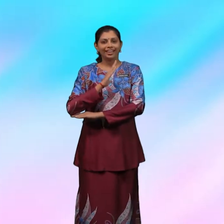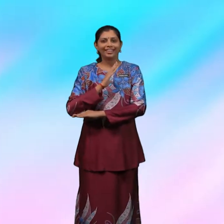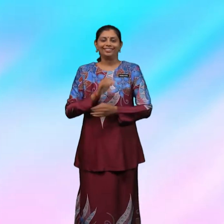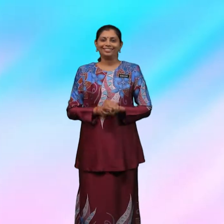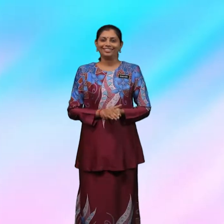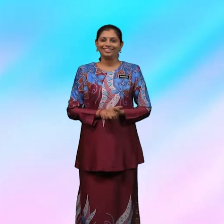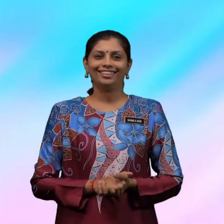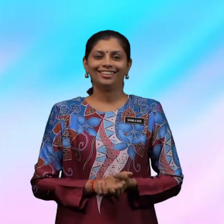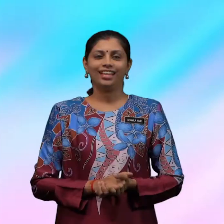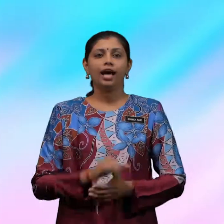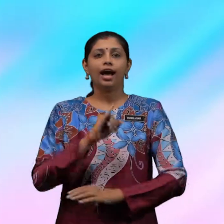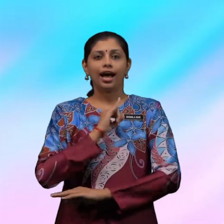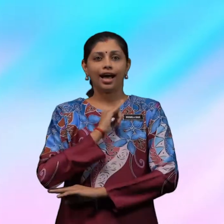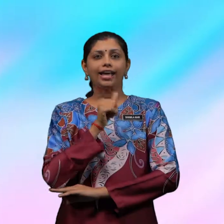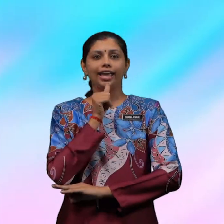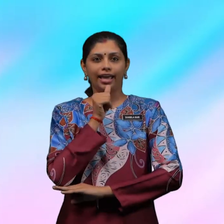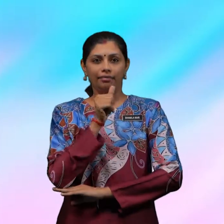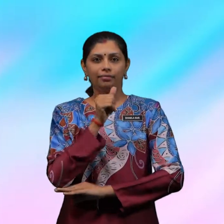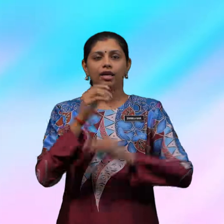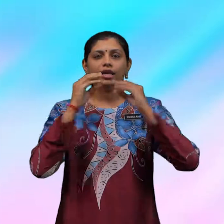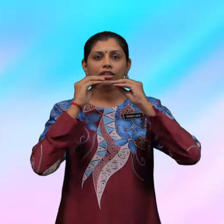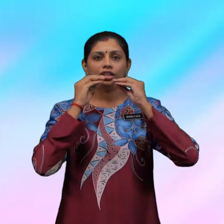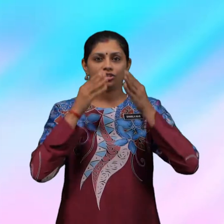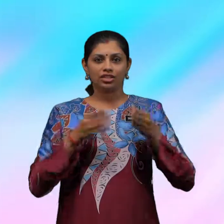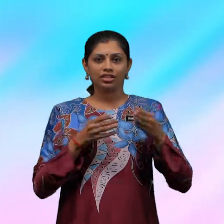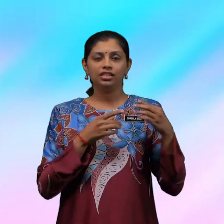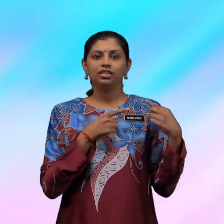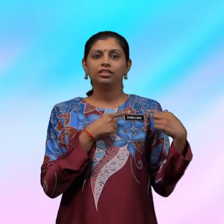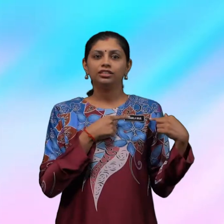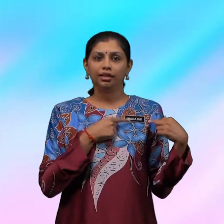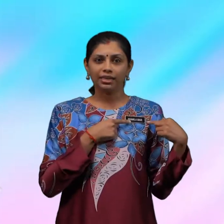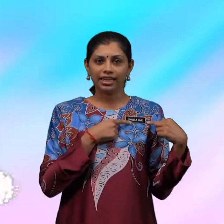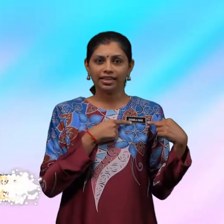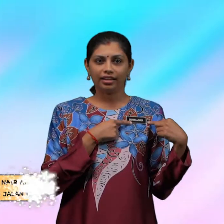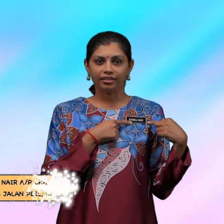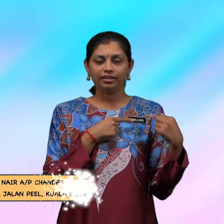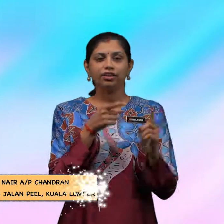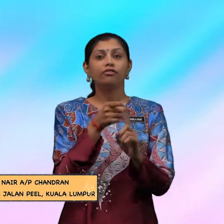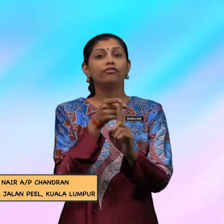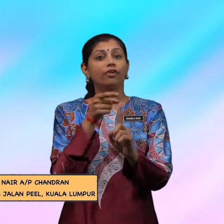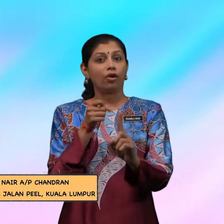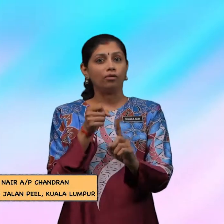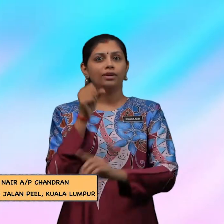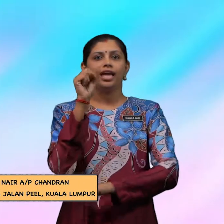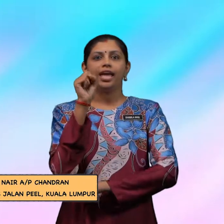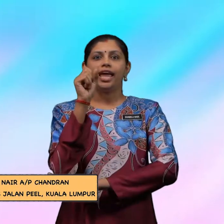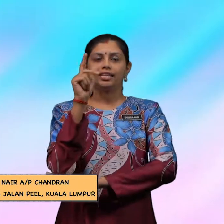fine. I am teacher Shamila Nair from